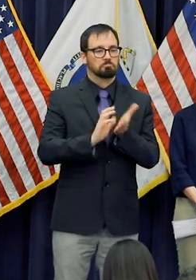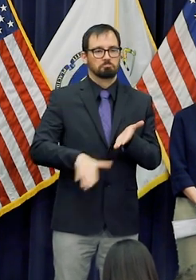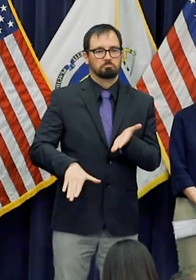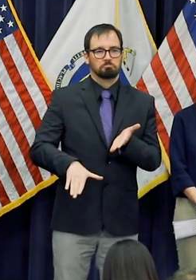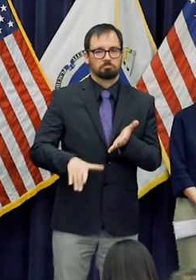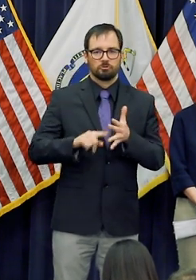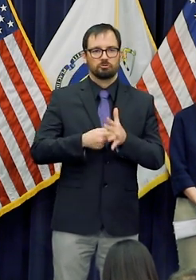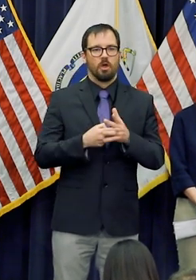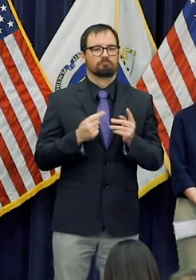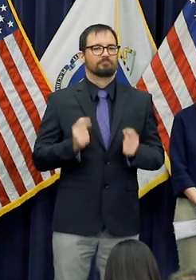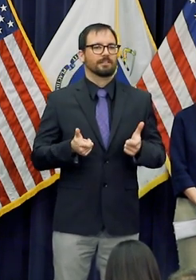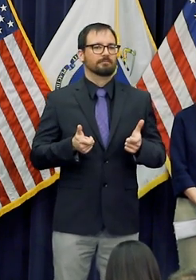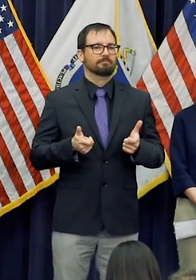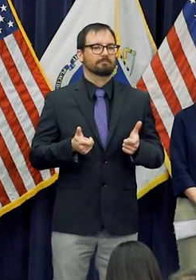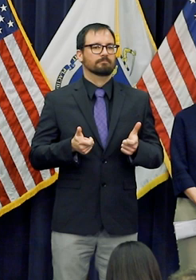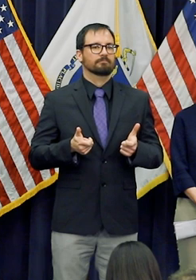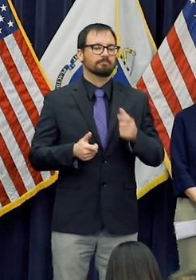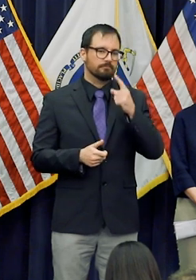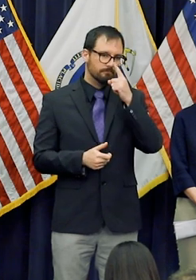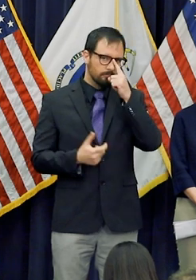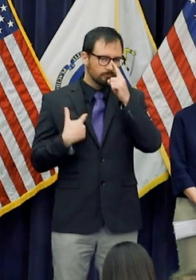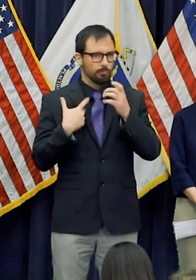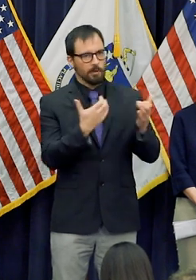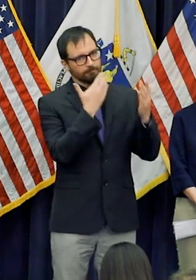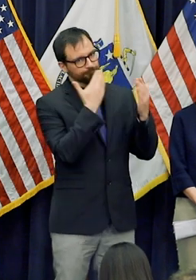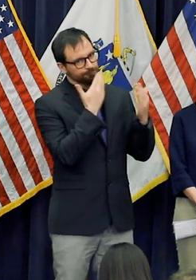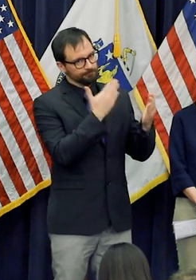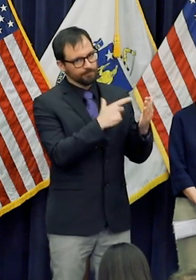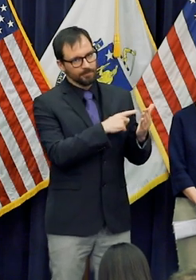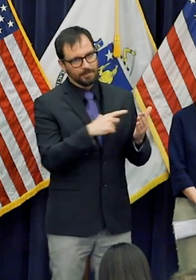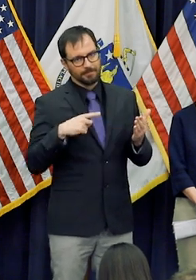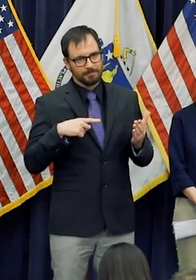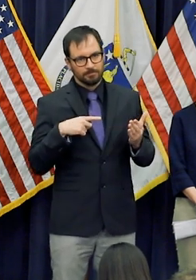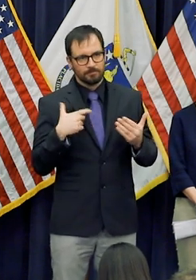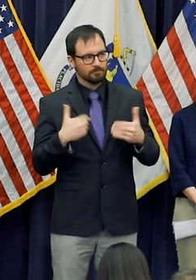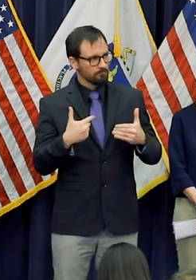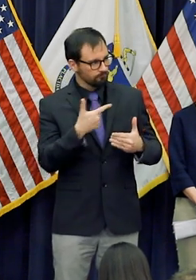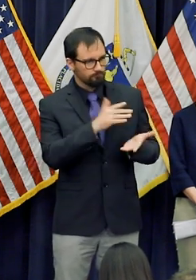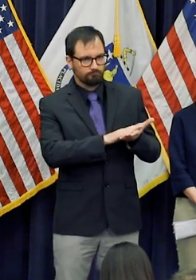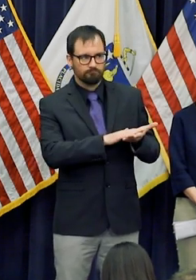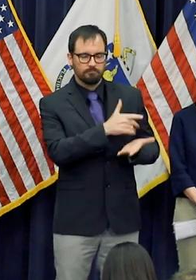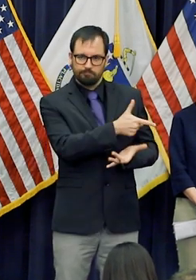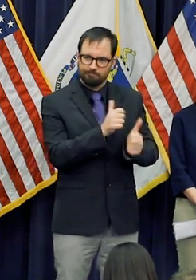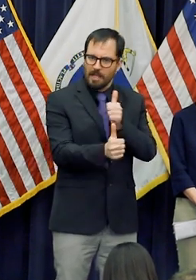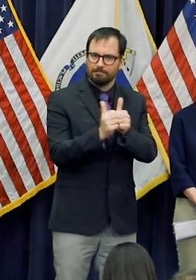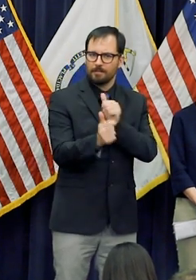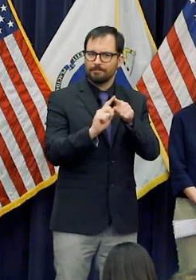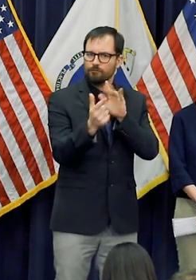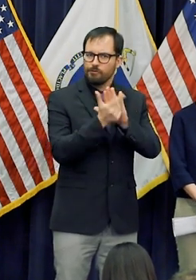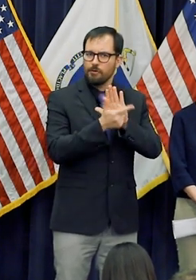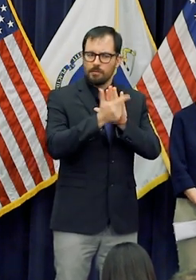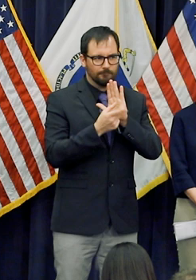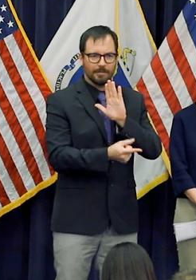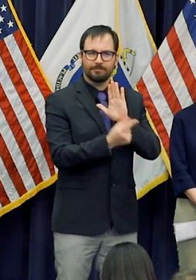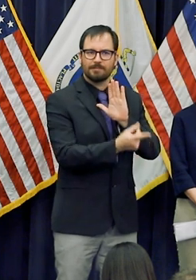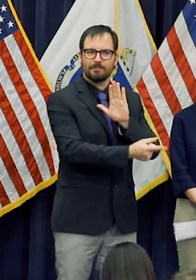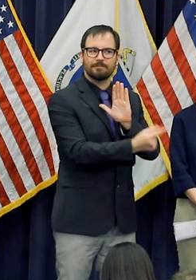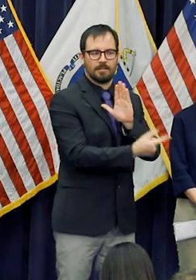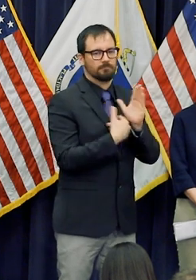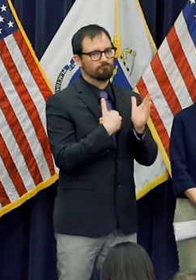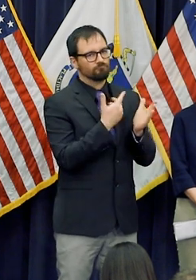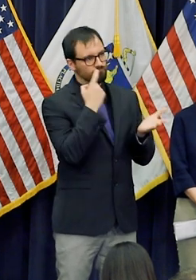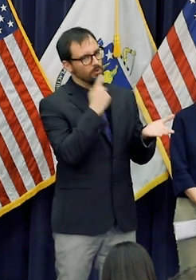this legislation around quickly. This important change will ensure that we can get much-needed unemployment assistance to workers